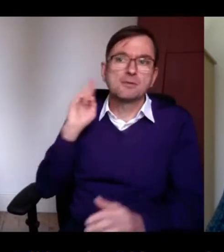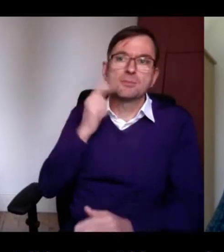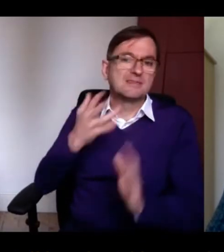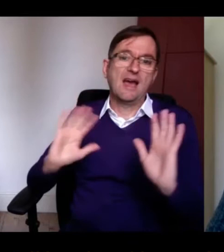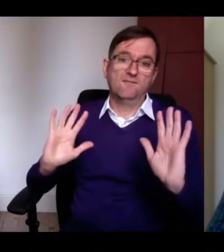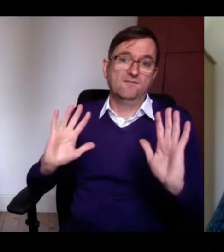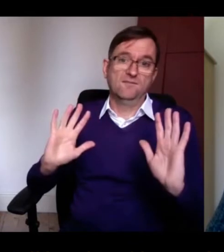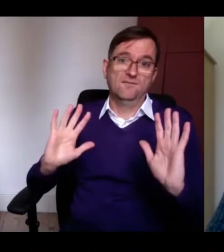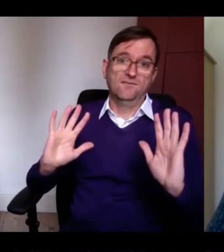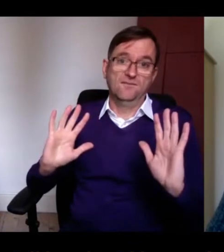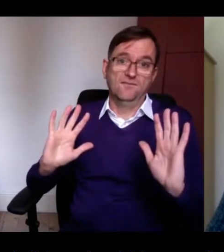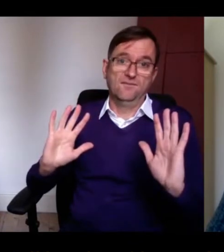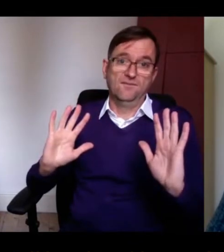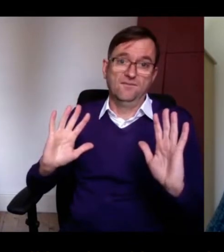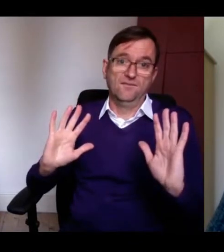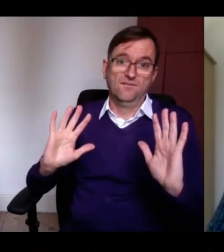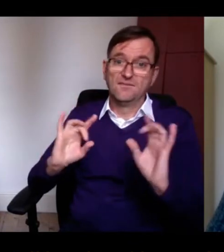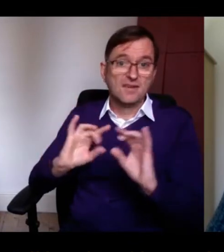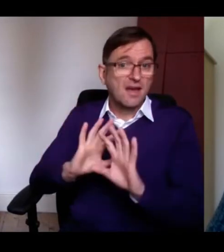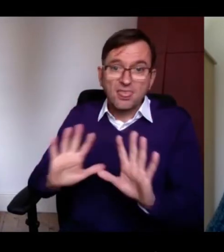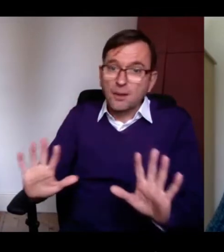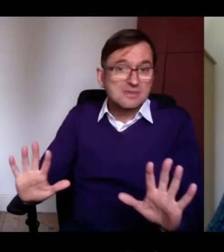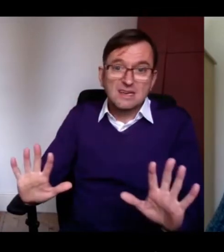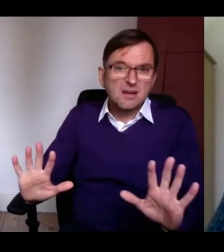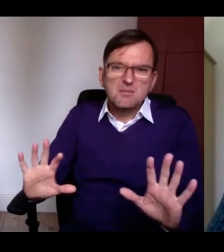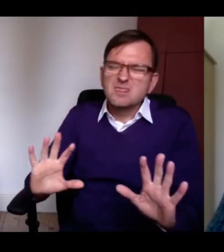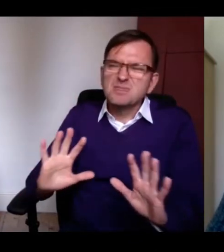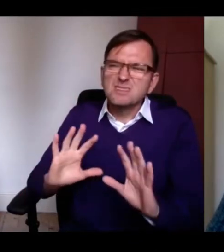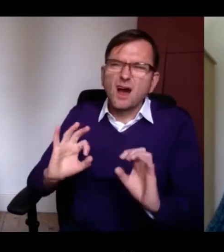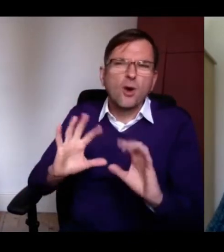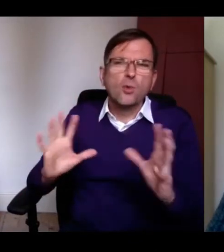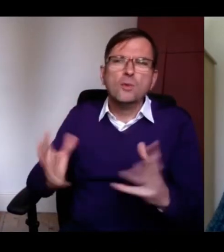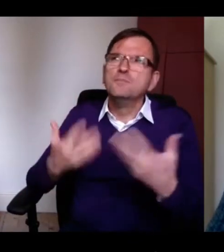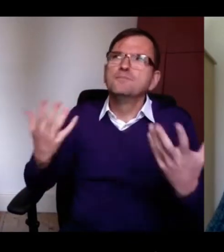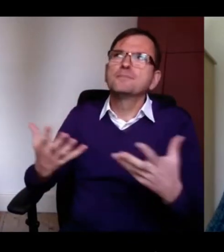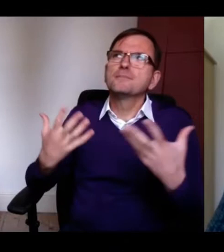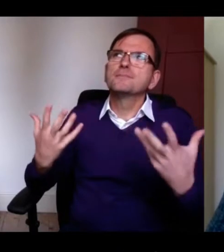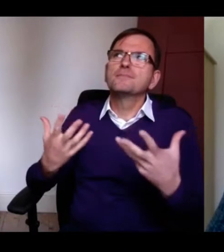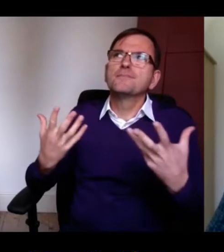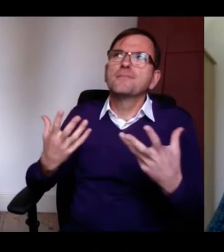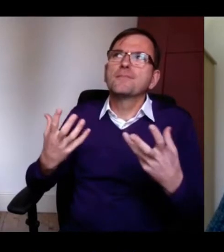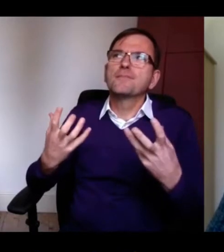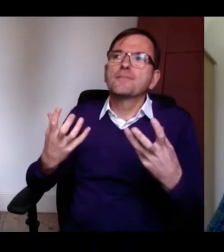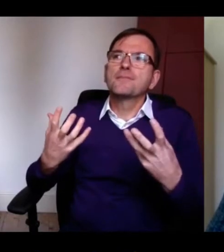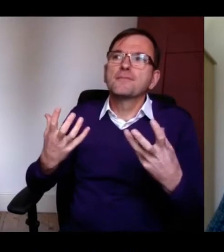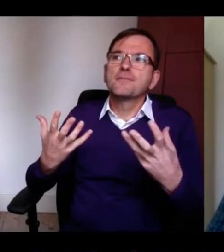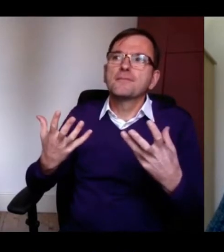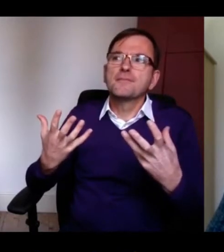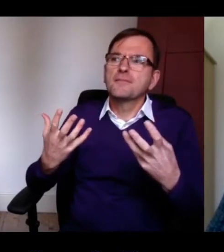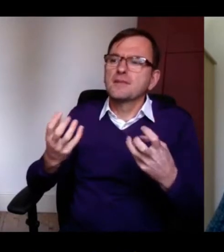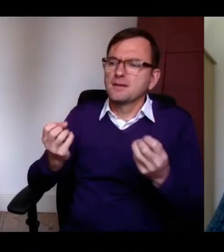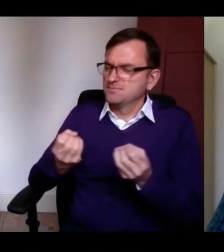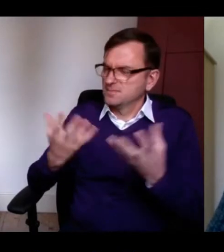happens to be deaf. Yeah. And that was it. That's what I liked about it. wasn't, there was no,